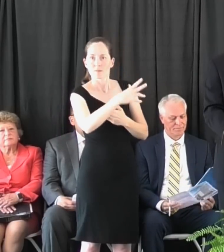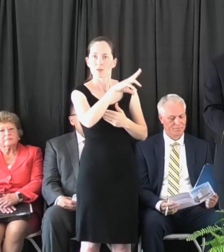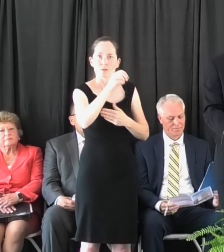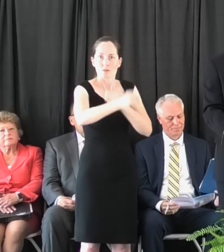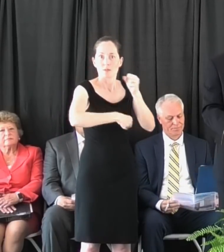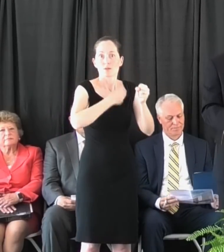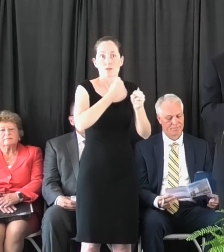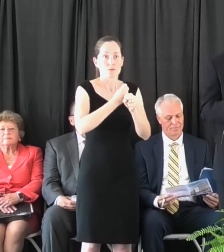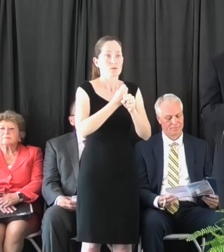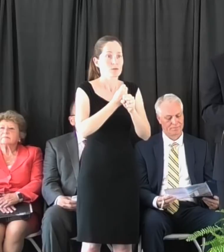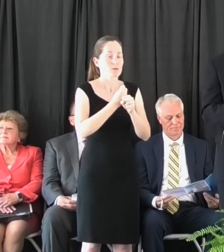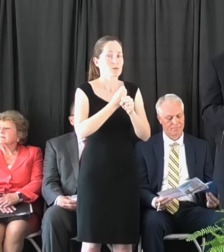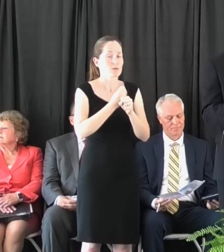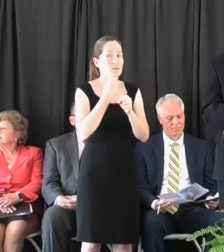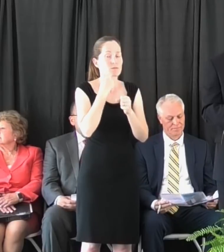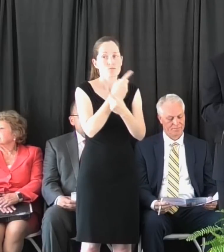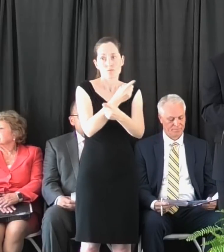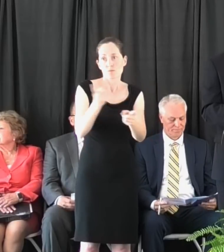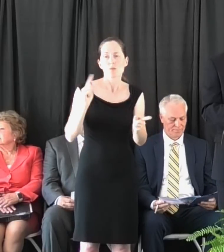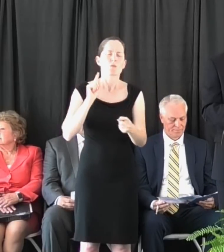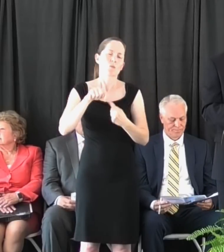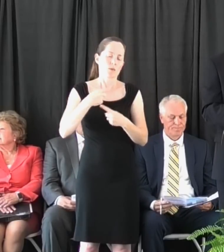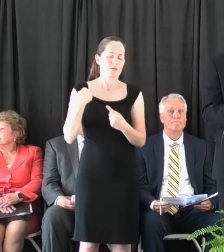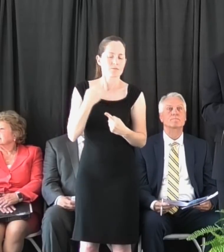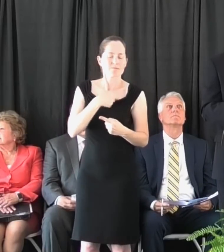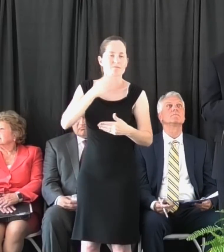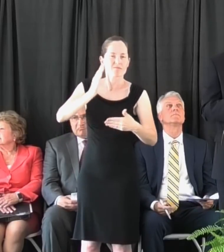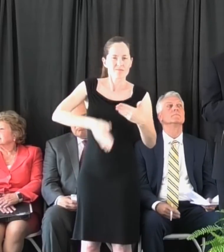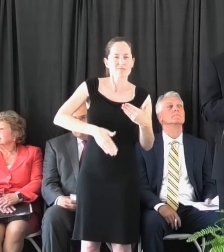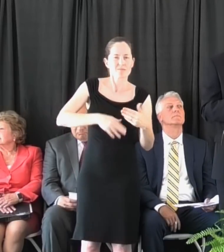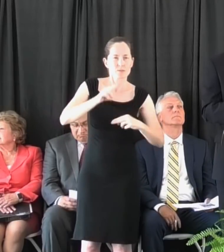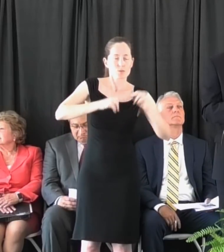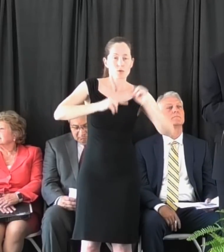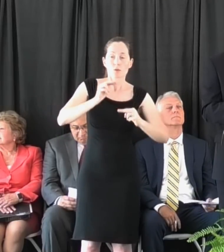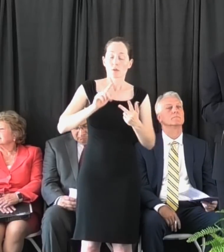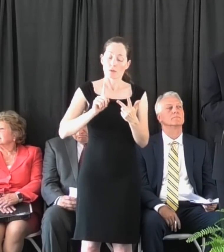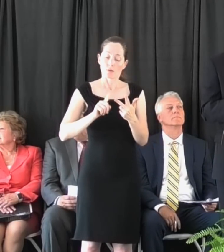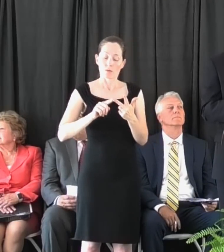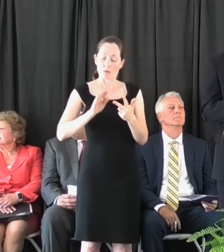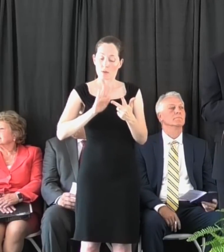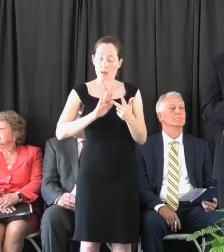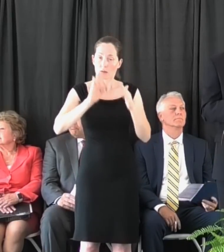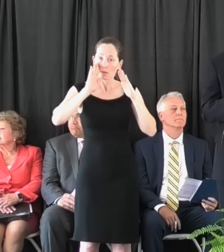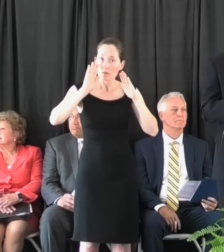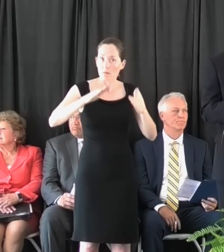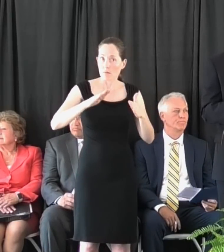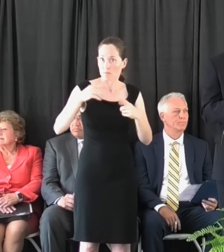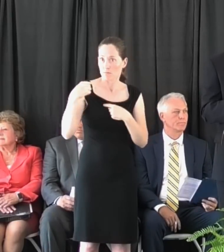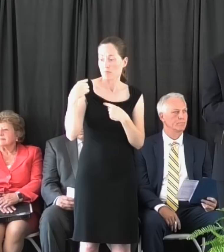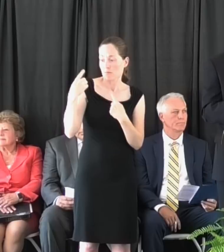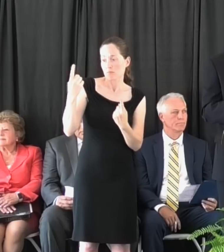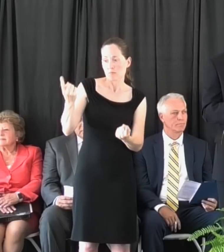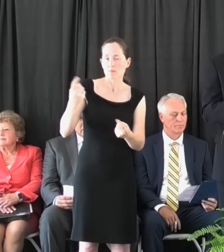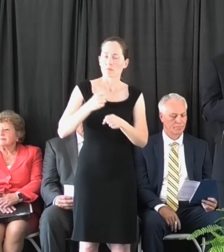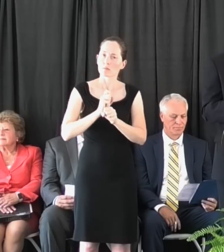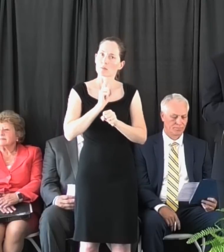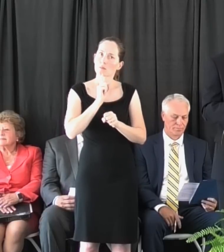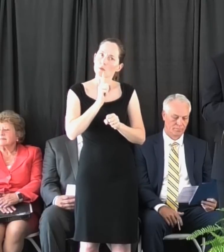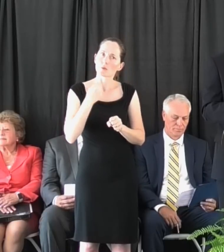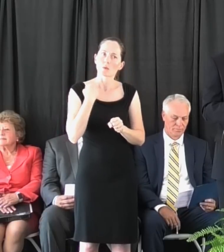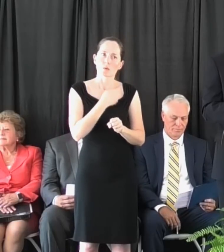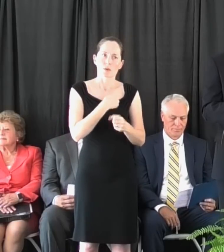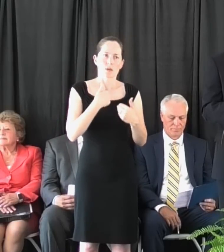complete with the construction. Their focus up to this point has been ensuring that we deliver an extremely